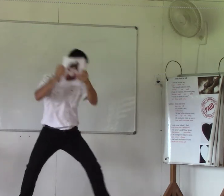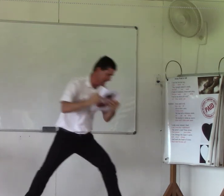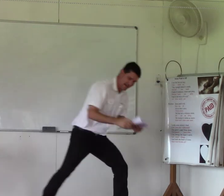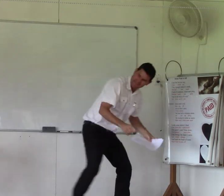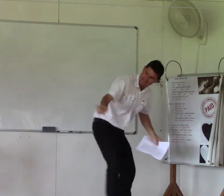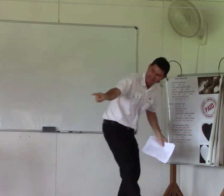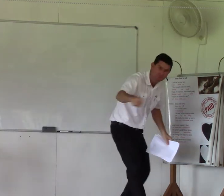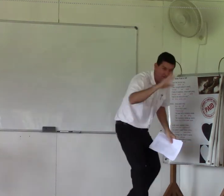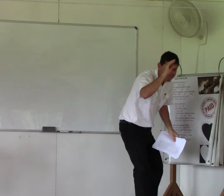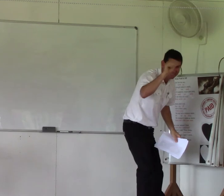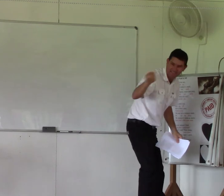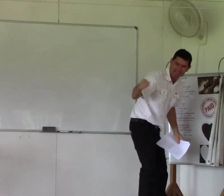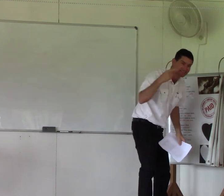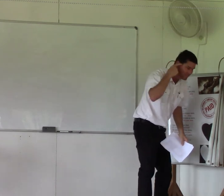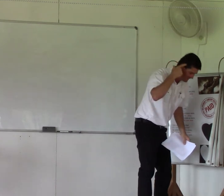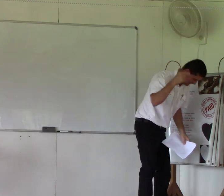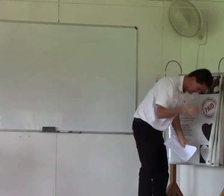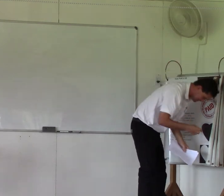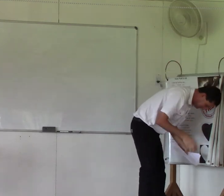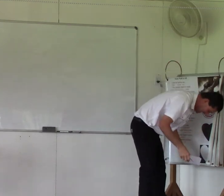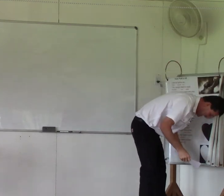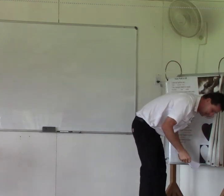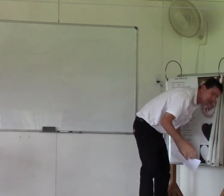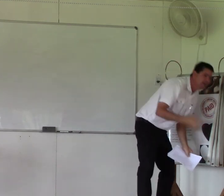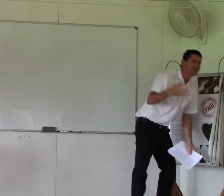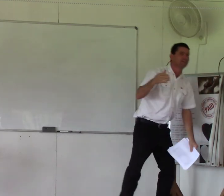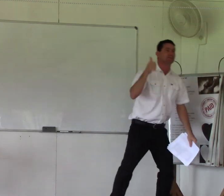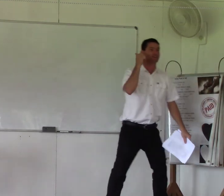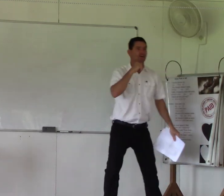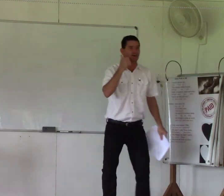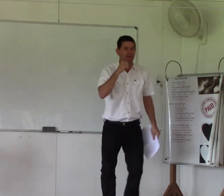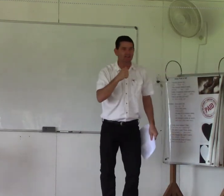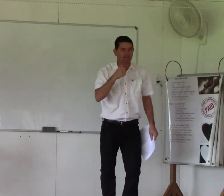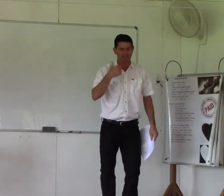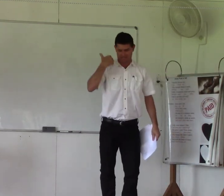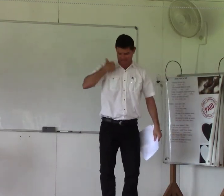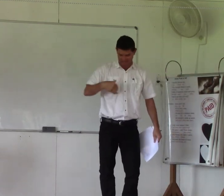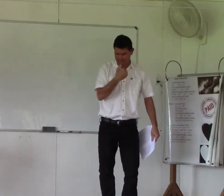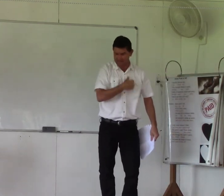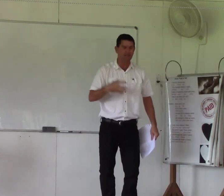Bad. These boys, they think bad. Girl?